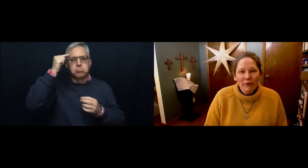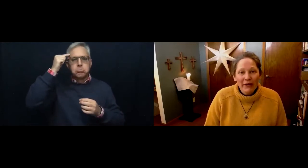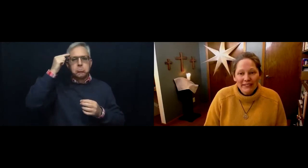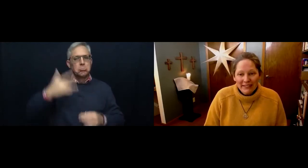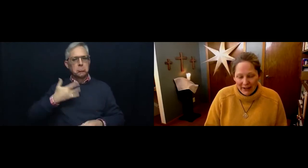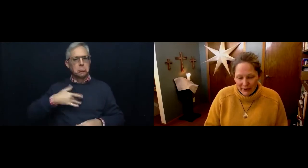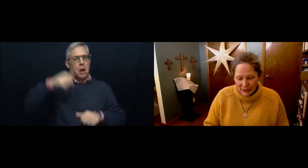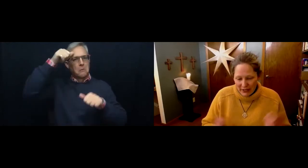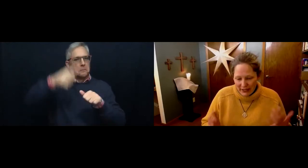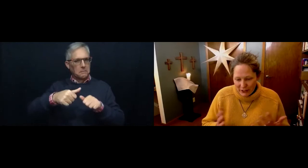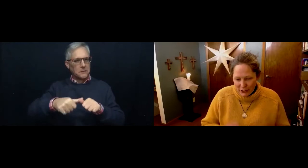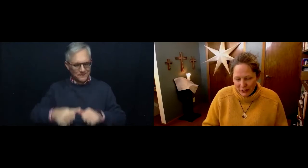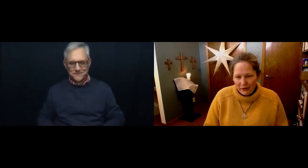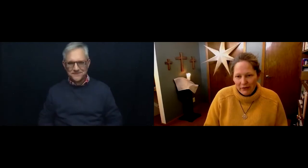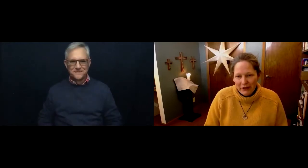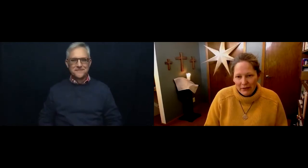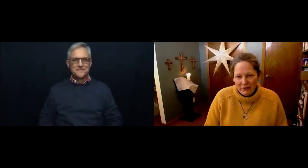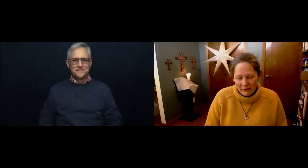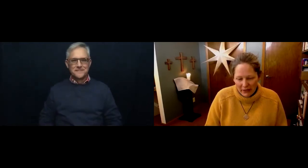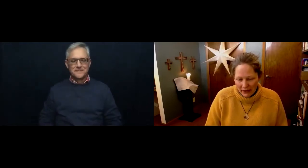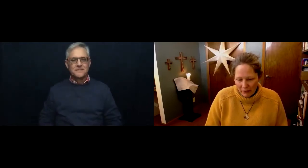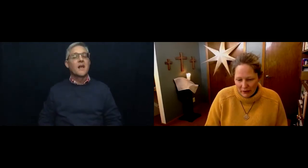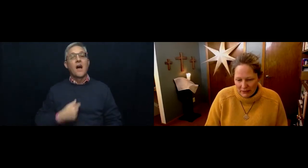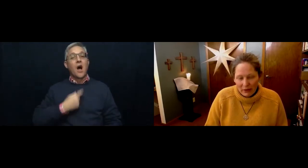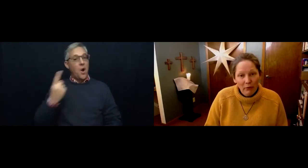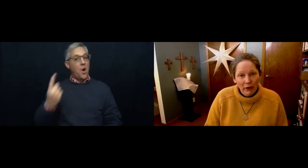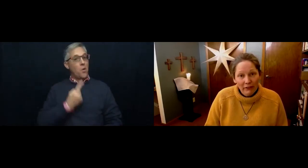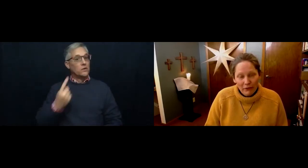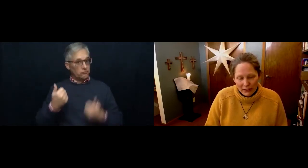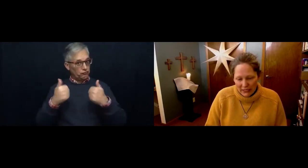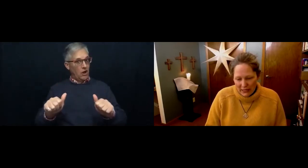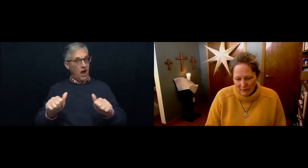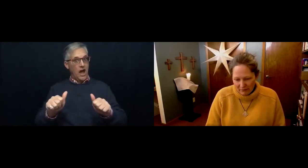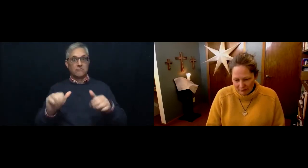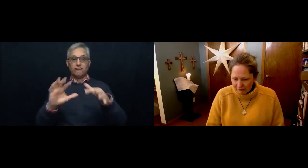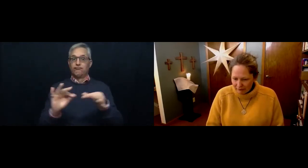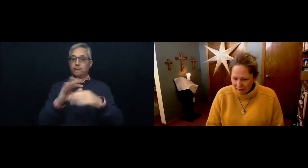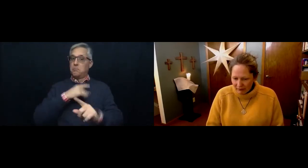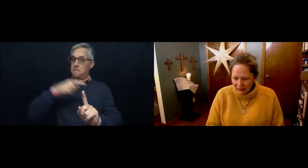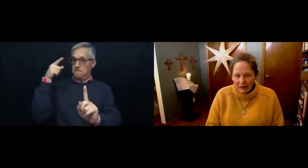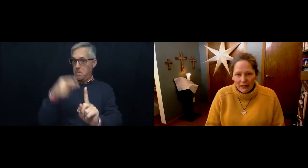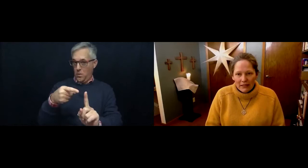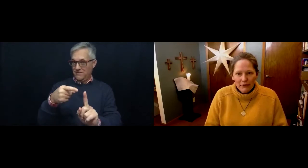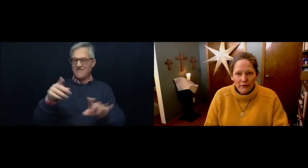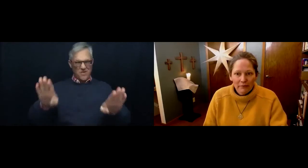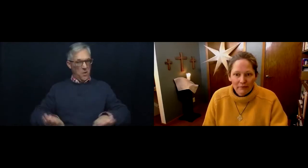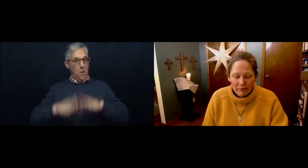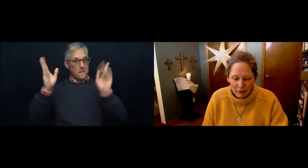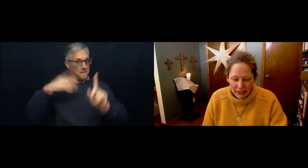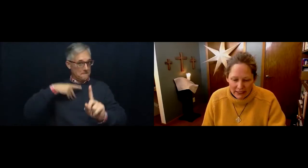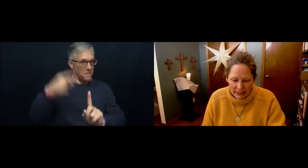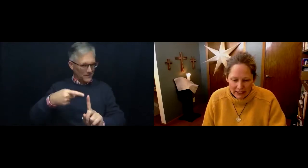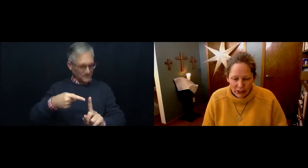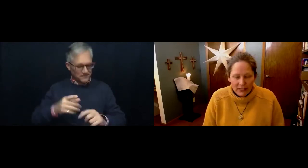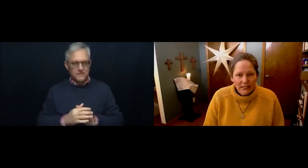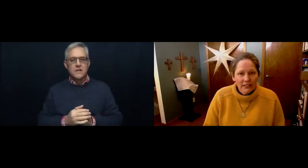My point, I always try to share at the very beginning, what's my point for today? So my